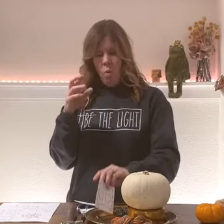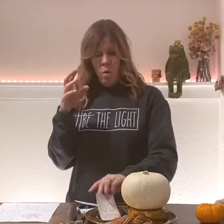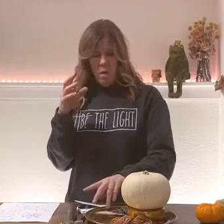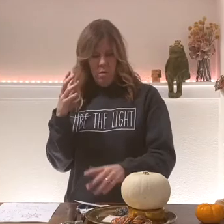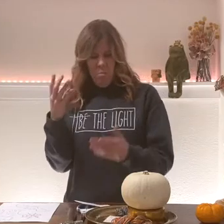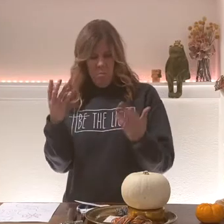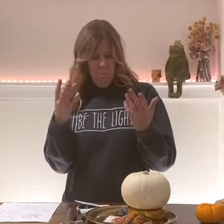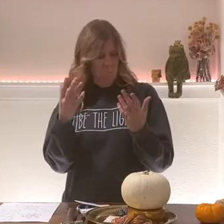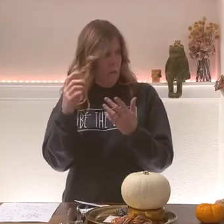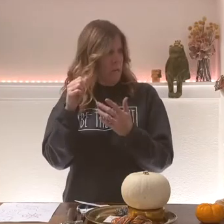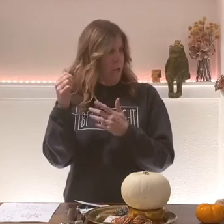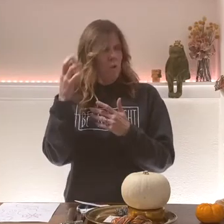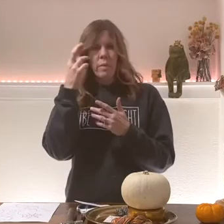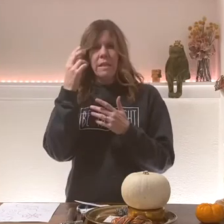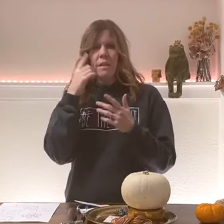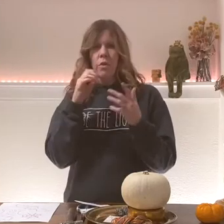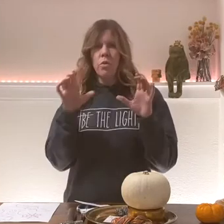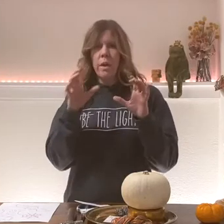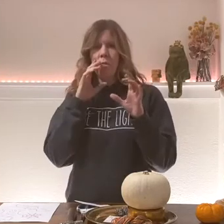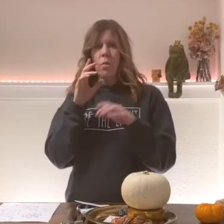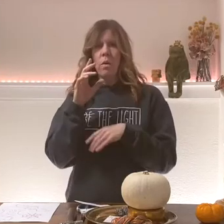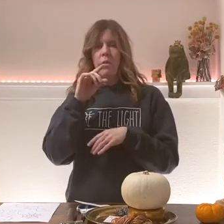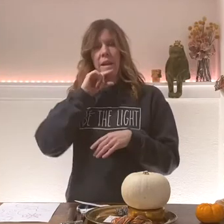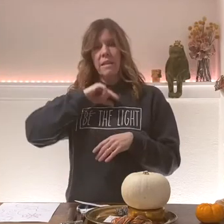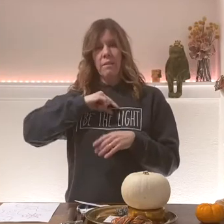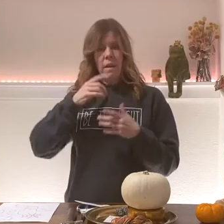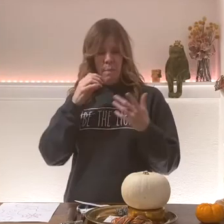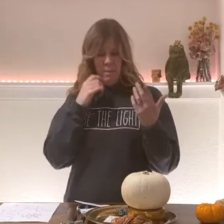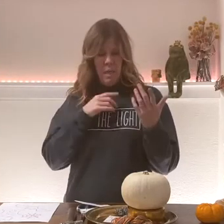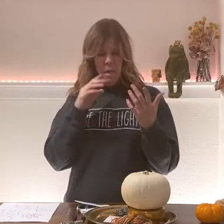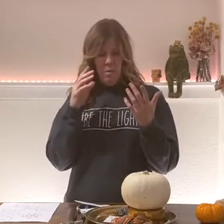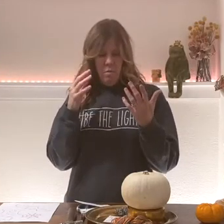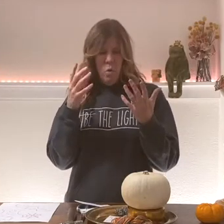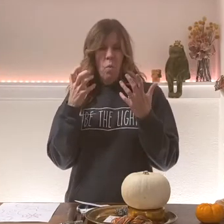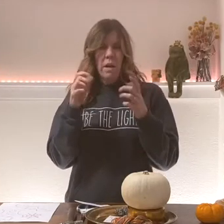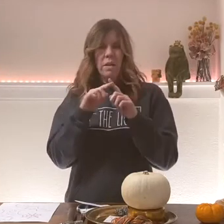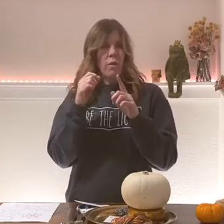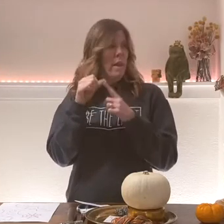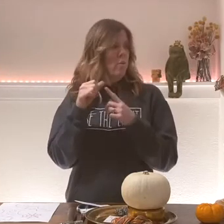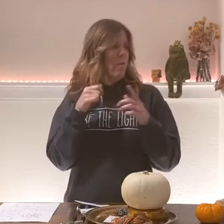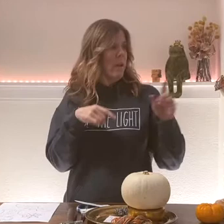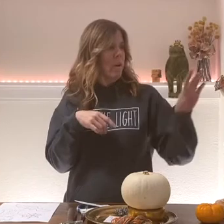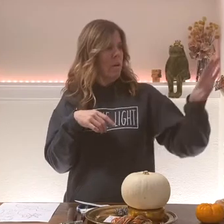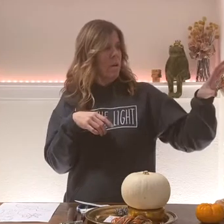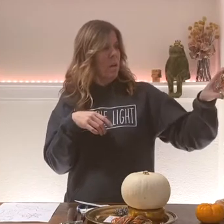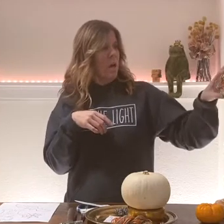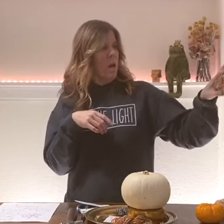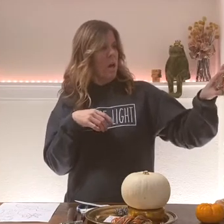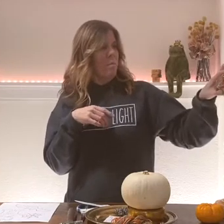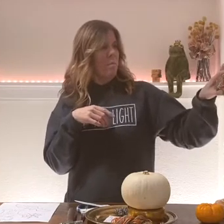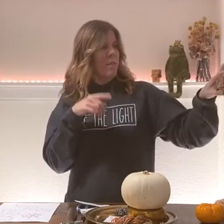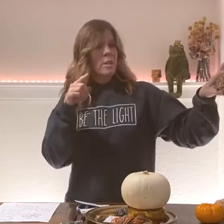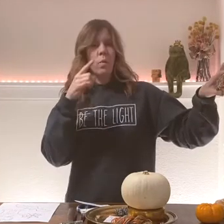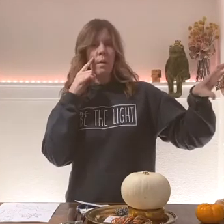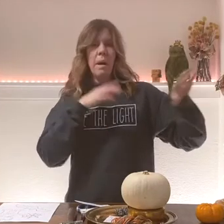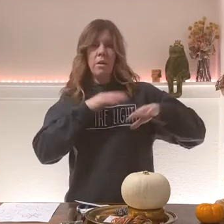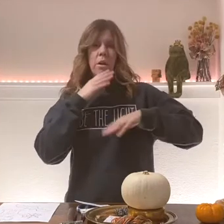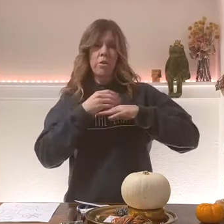or any other reason. If you're doing it for Thanksgiving, maybe you'd want a different letter on there. This one my daughter did